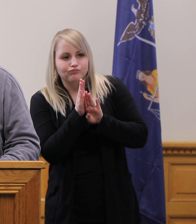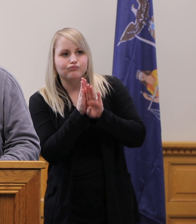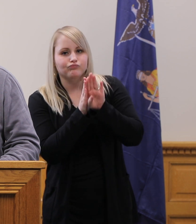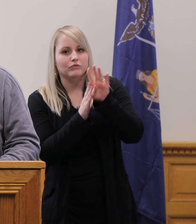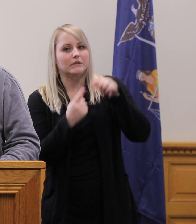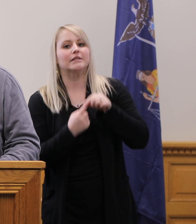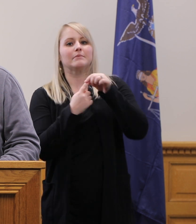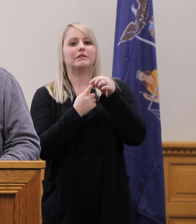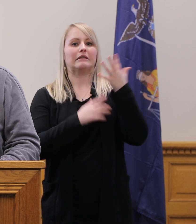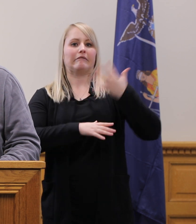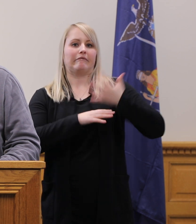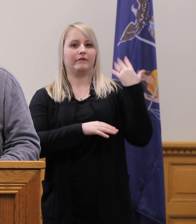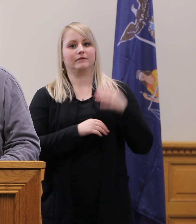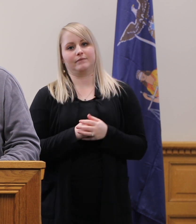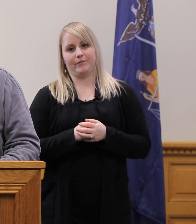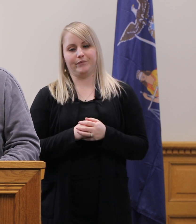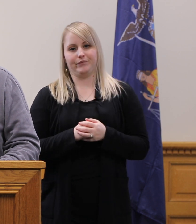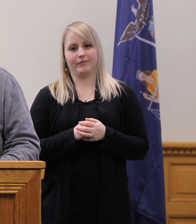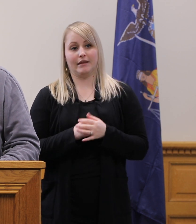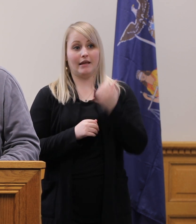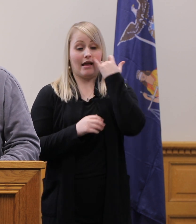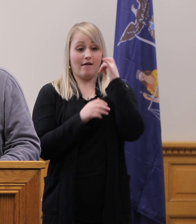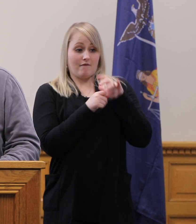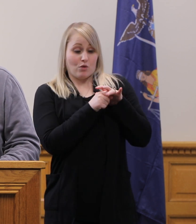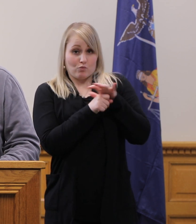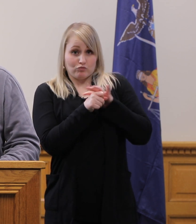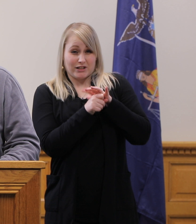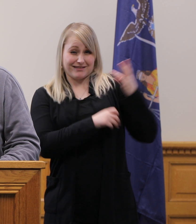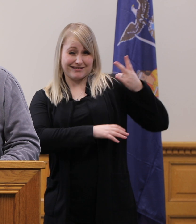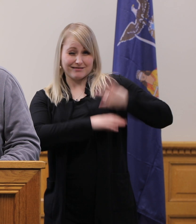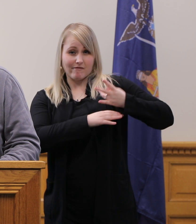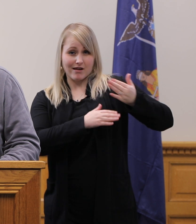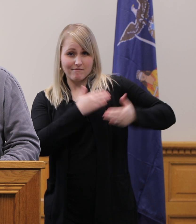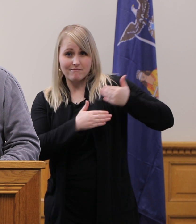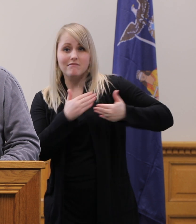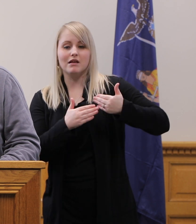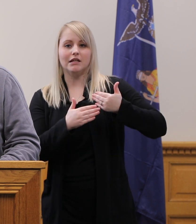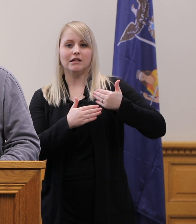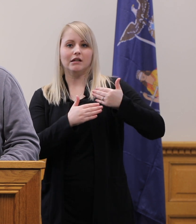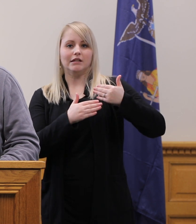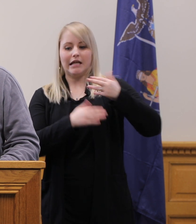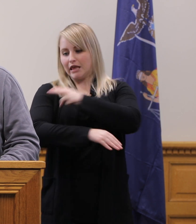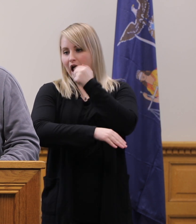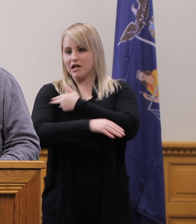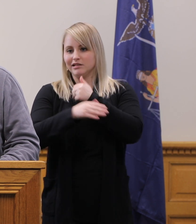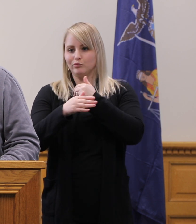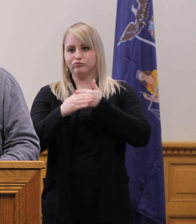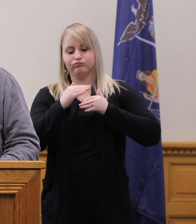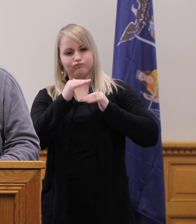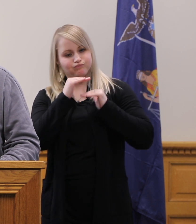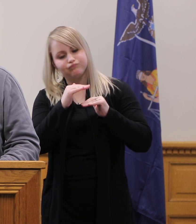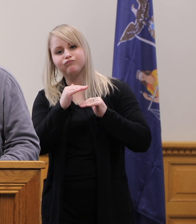days. If a region's 7-day average hospitalization growth rate shows that the region's hospitals